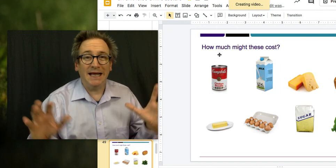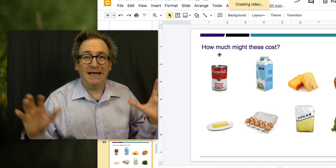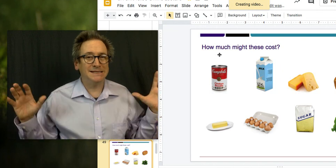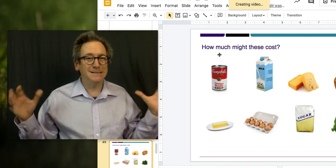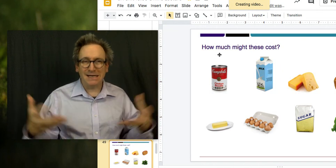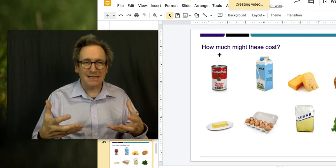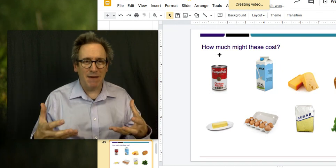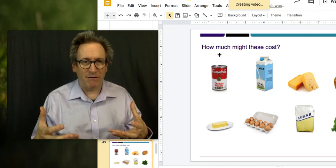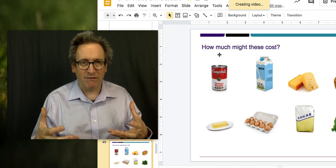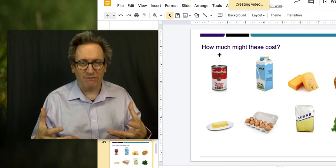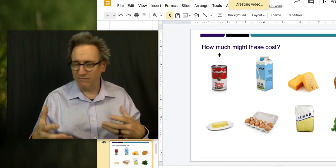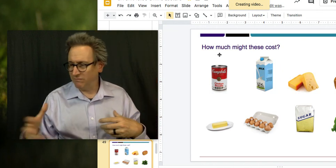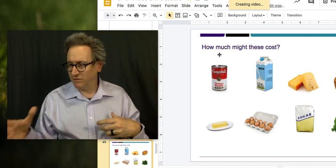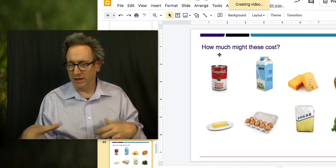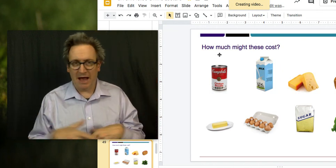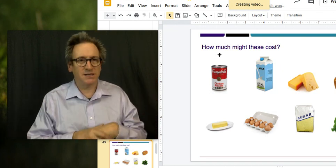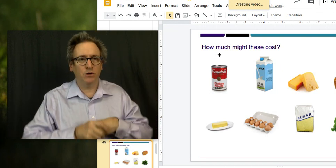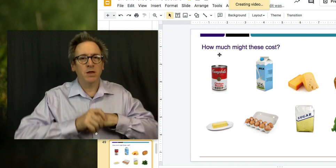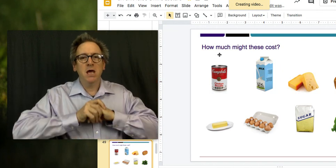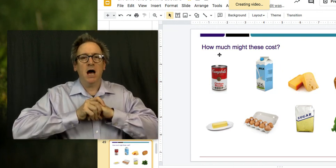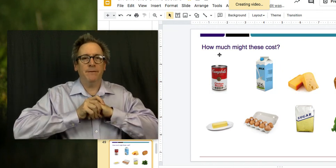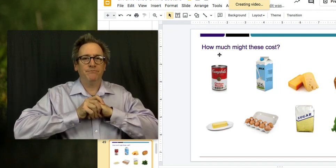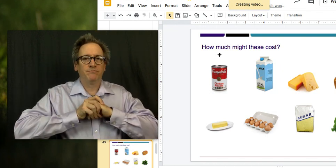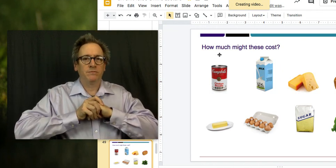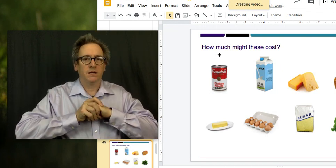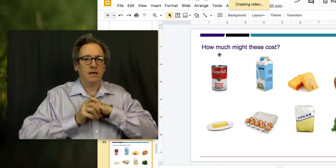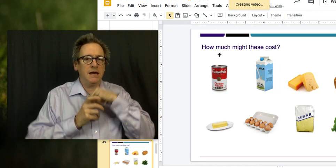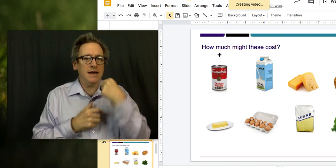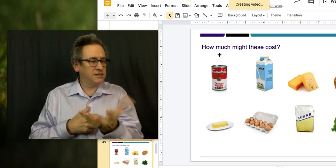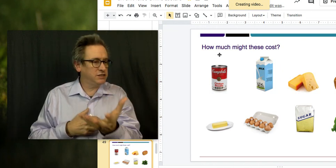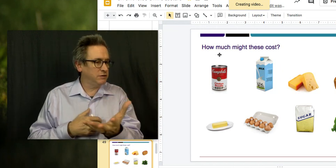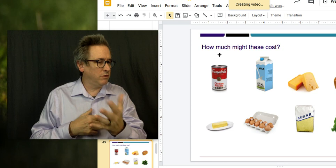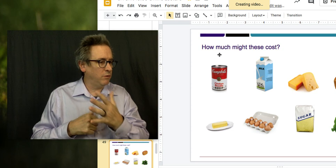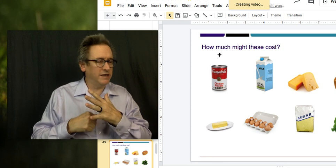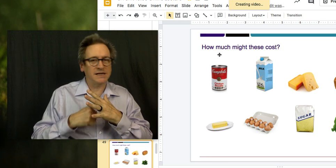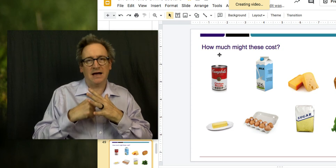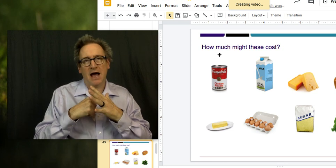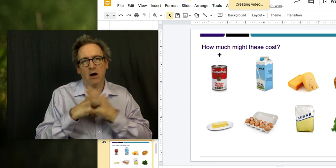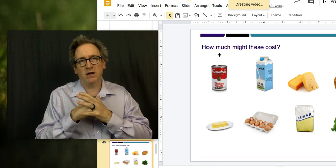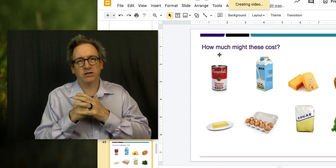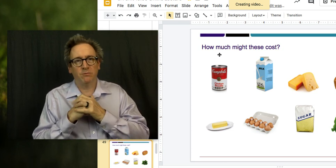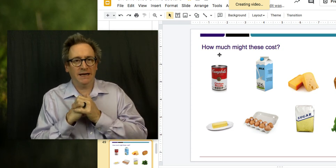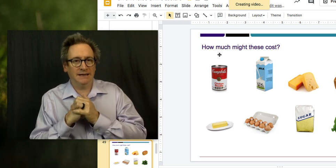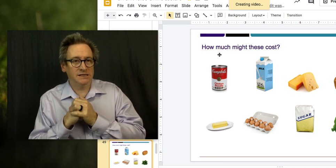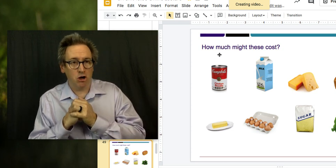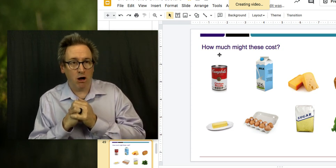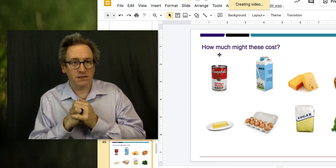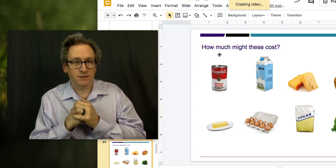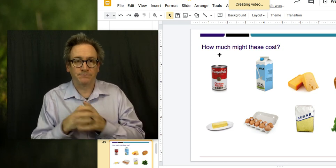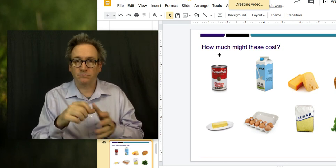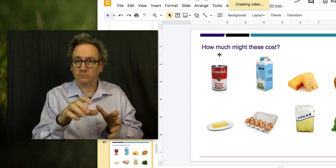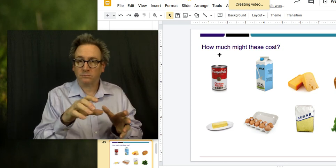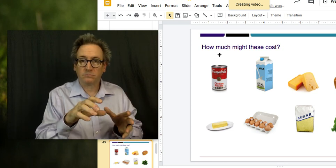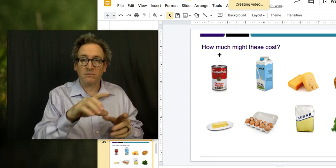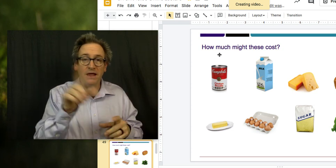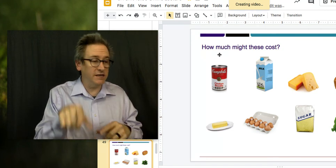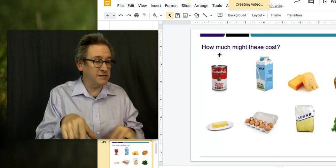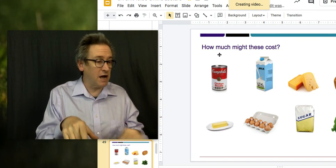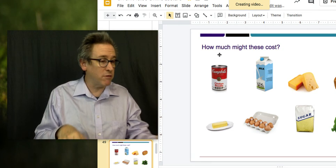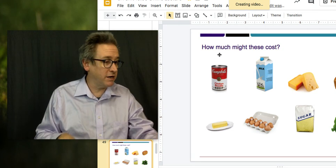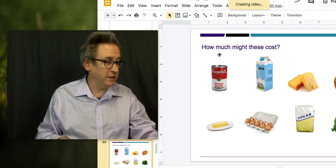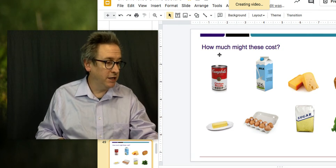Really, it's just a matter of doing that. So next is how much might these cost?